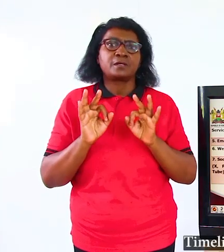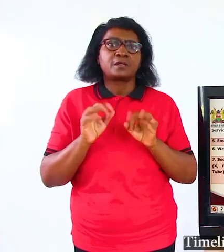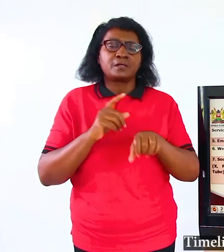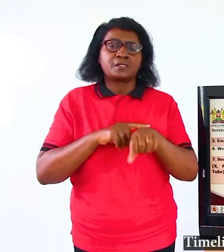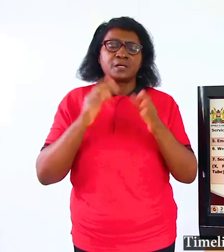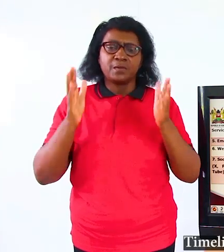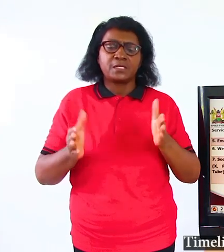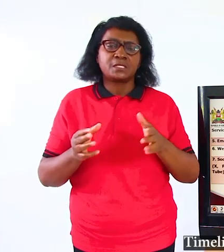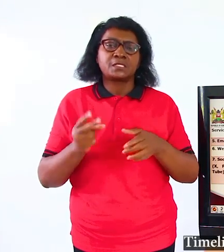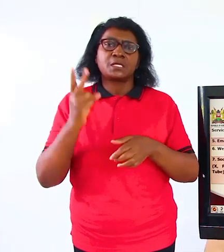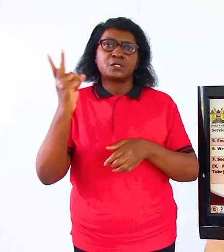Timeline: 2 days.